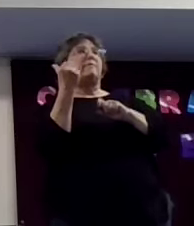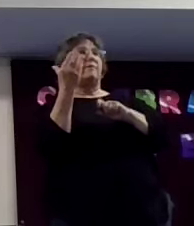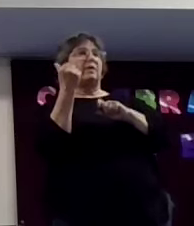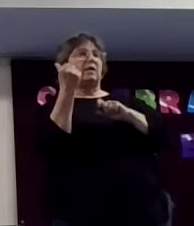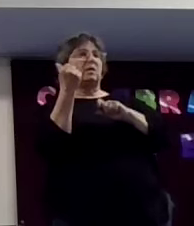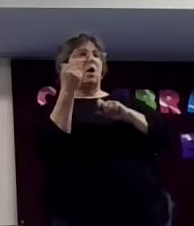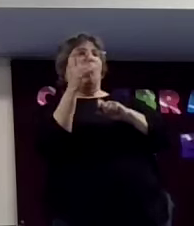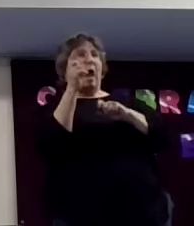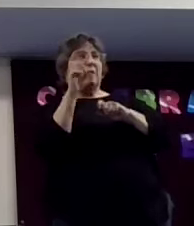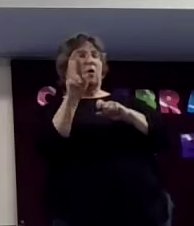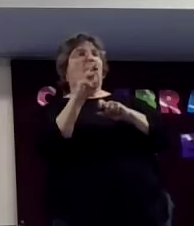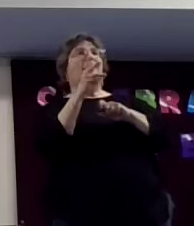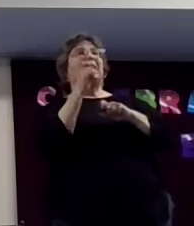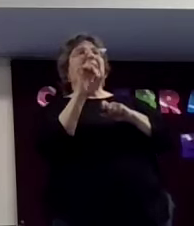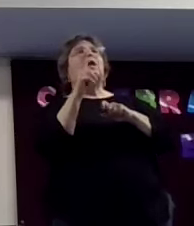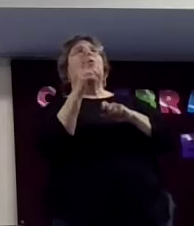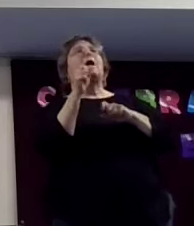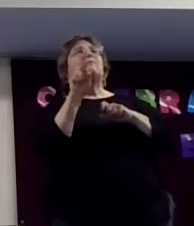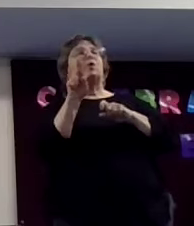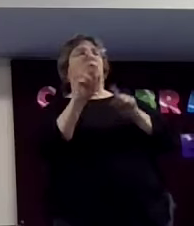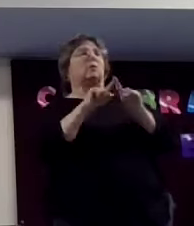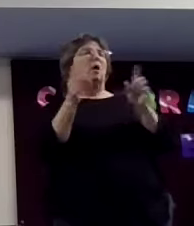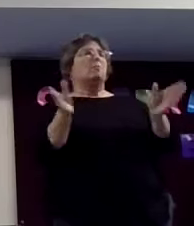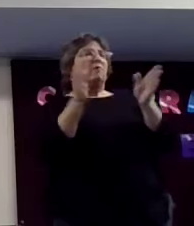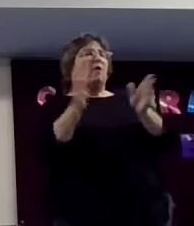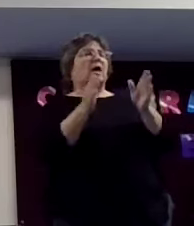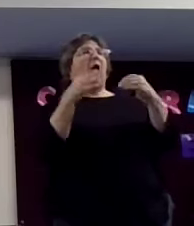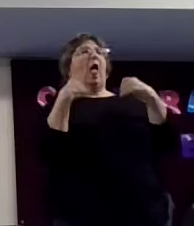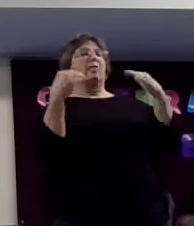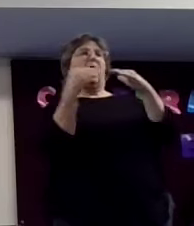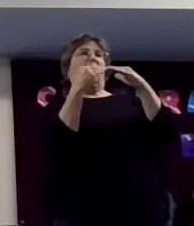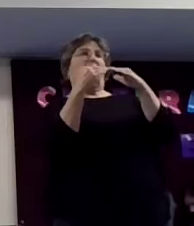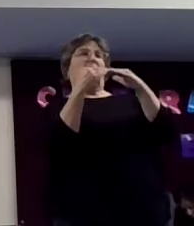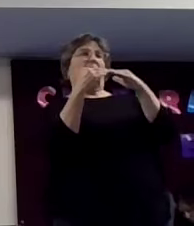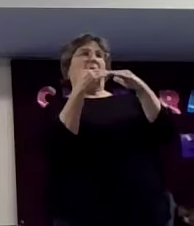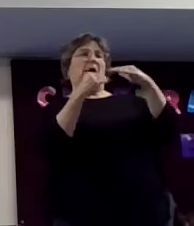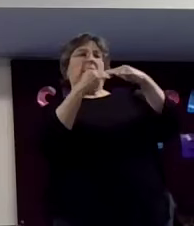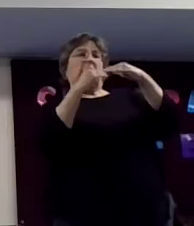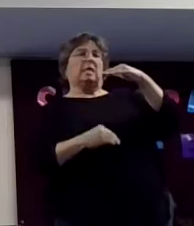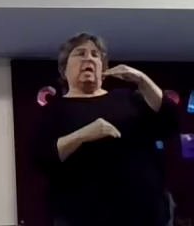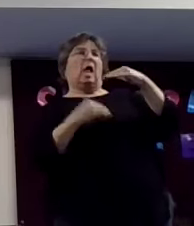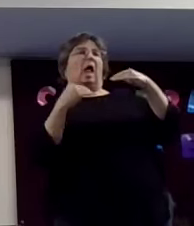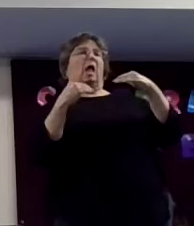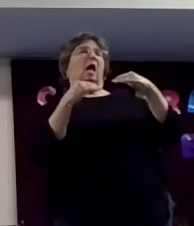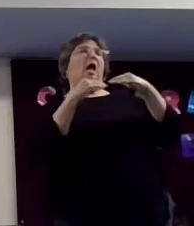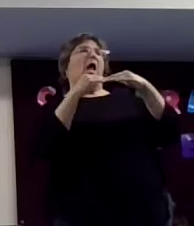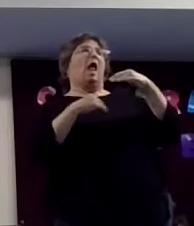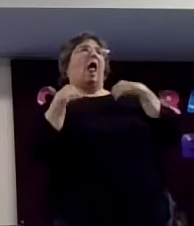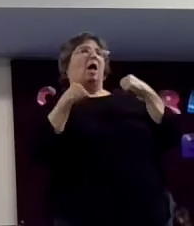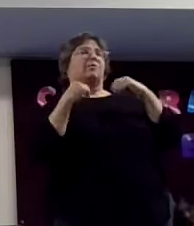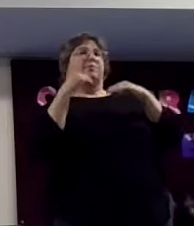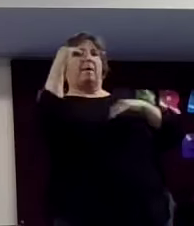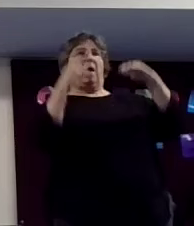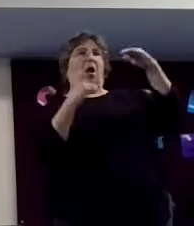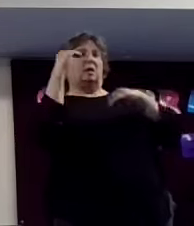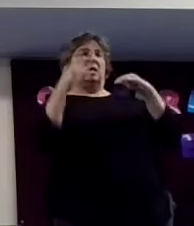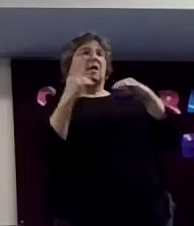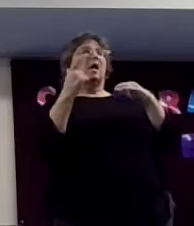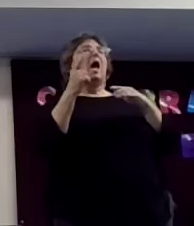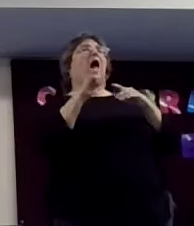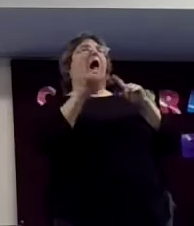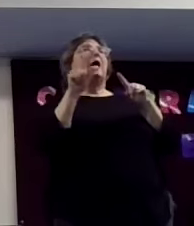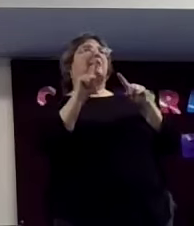1115 waivers, Medicaid waivers. So it's used to promote health equity, diminishing health disparities, and enhancing